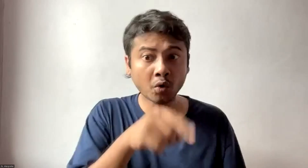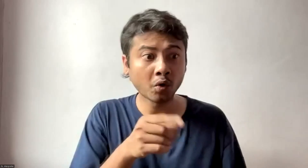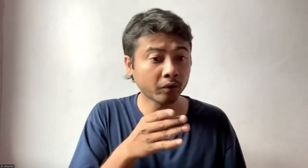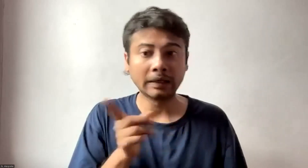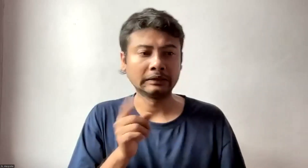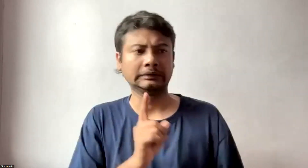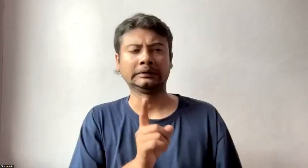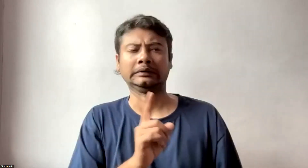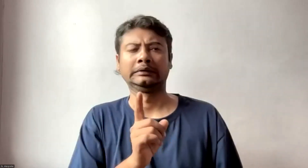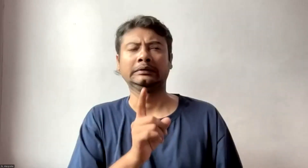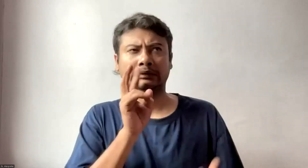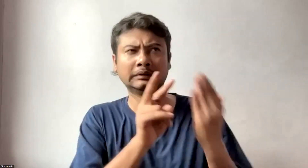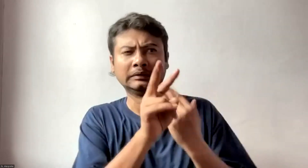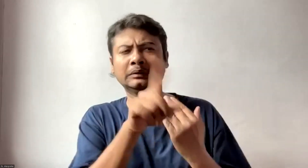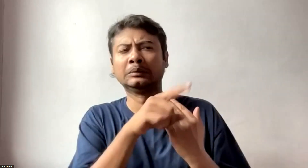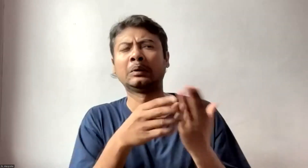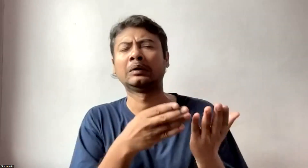of goodness.